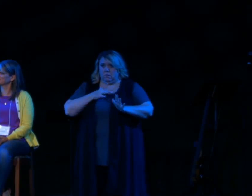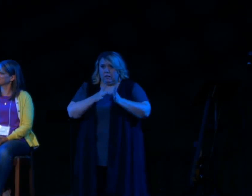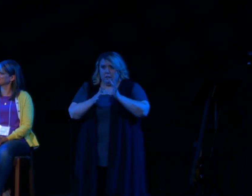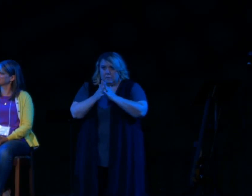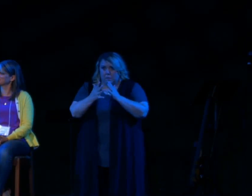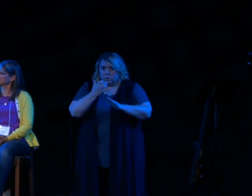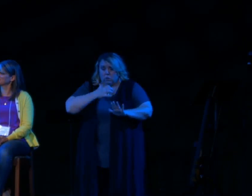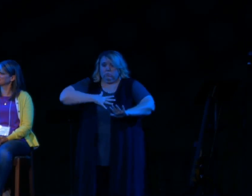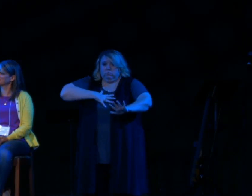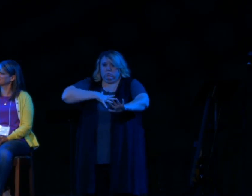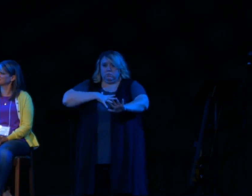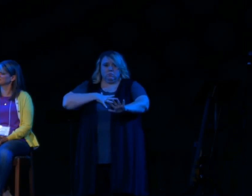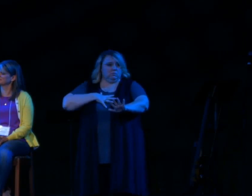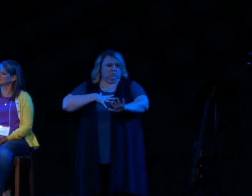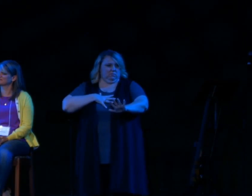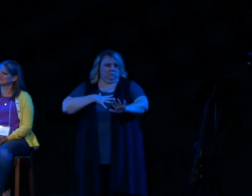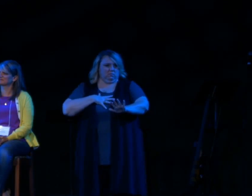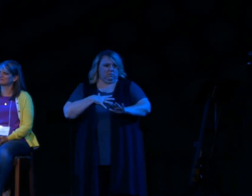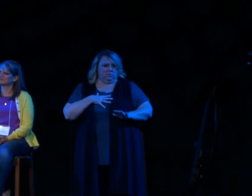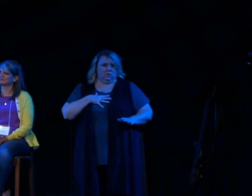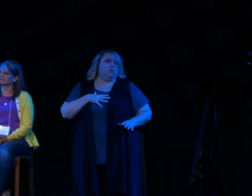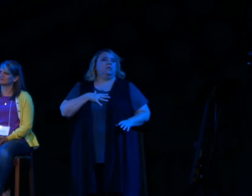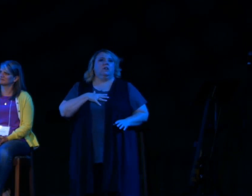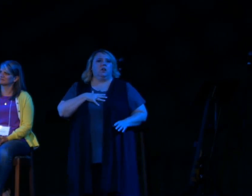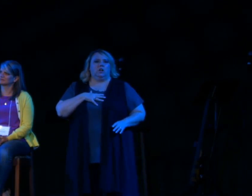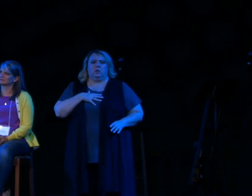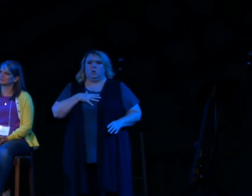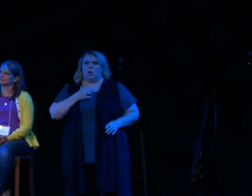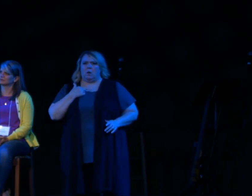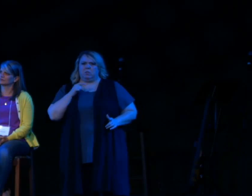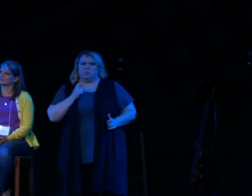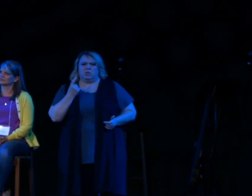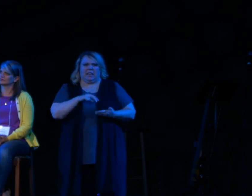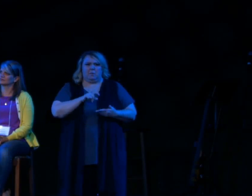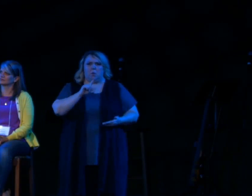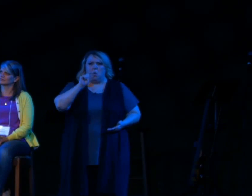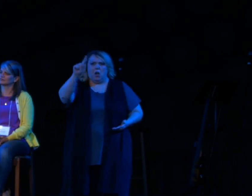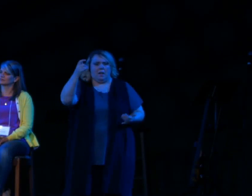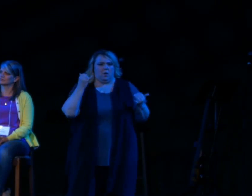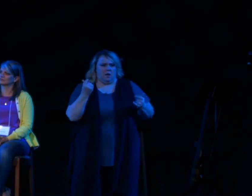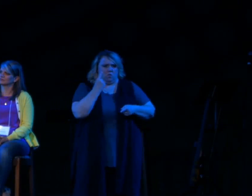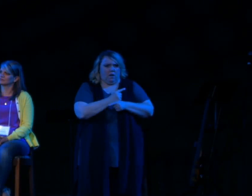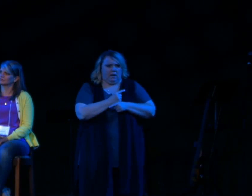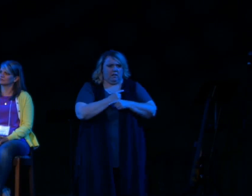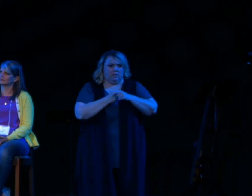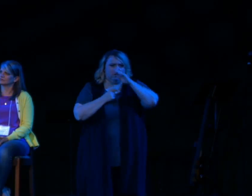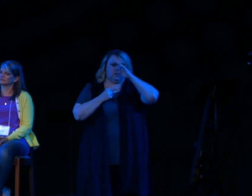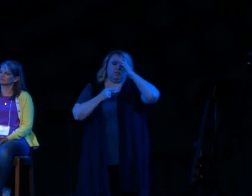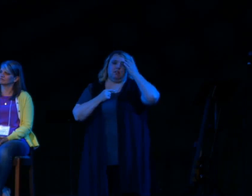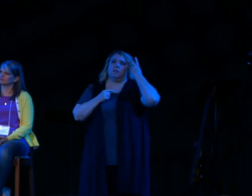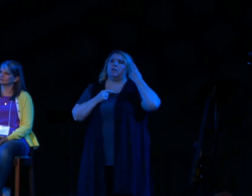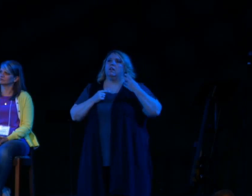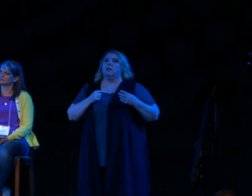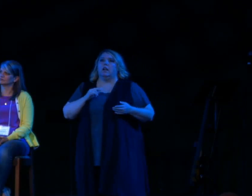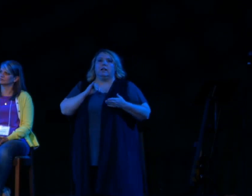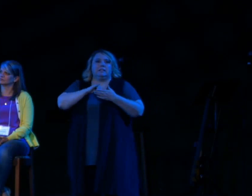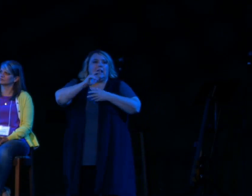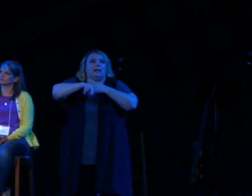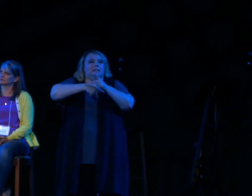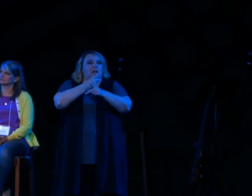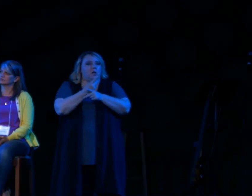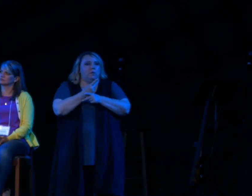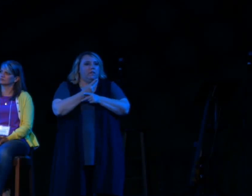little quickening happened. Some of you were like saying, I'm supposed to walk out now, right? I'm supposed to walk out right now. It's that kind